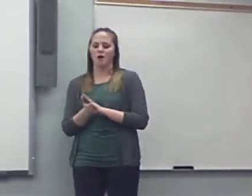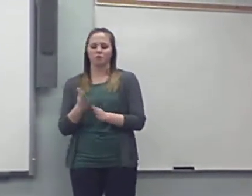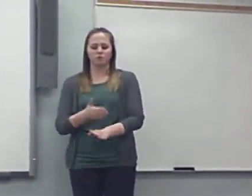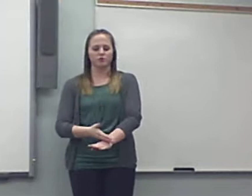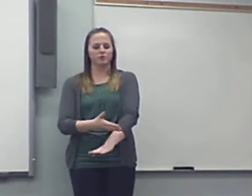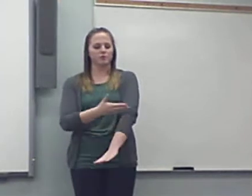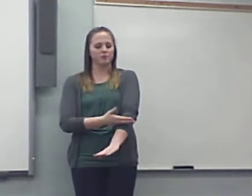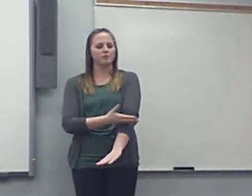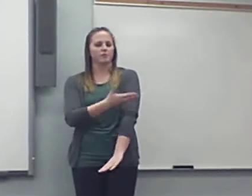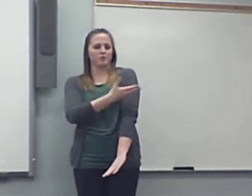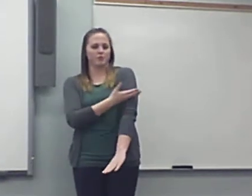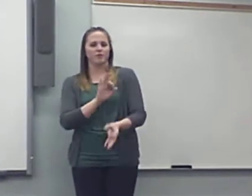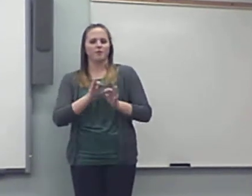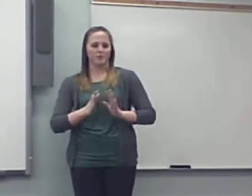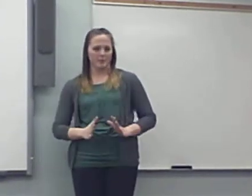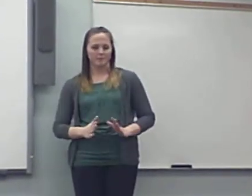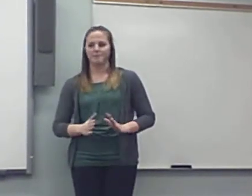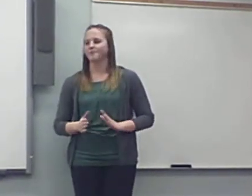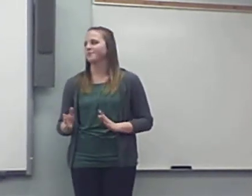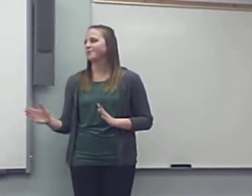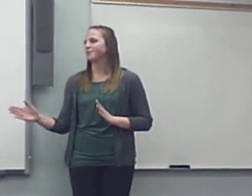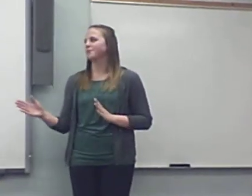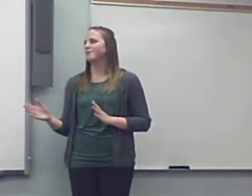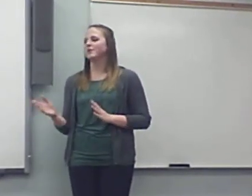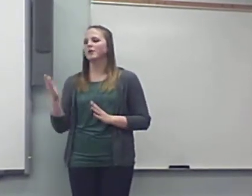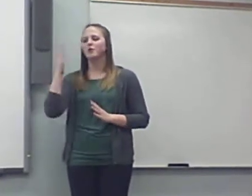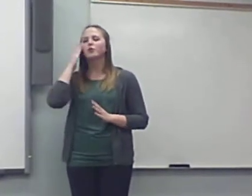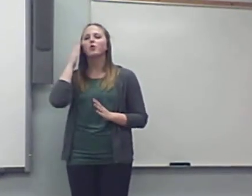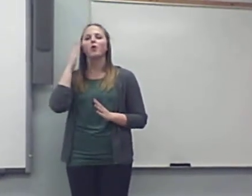to make the illustration of pool playing. Does anybody play pool? We were just talking about it a